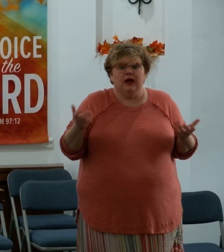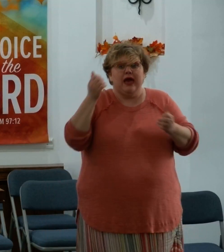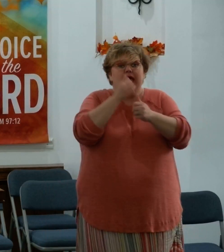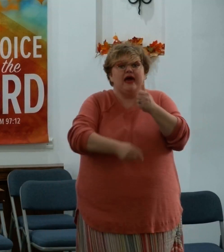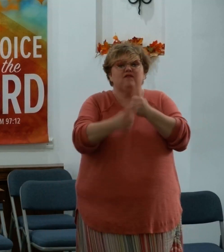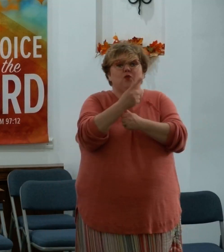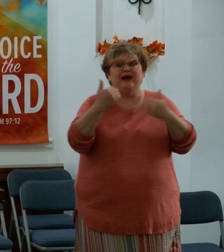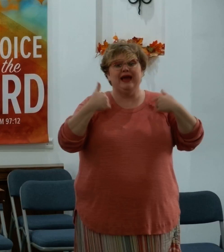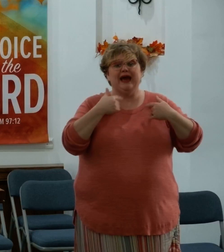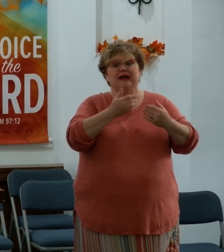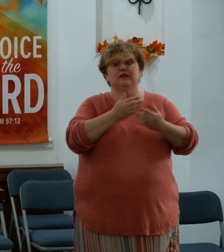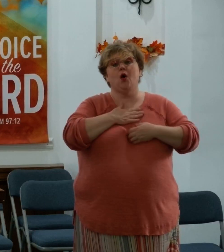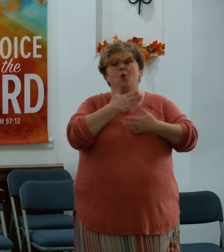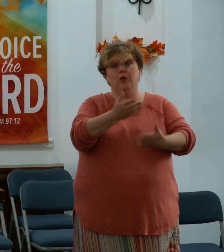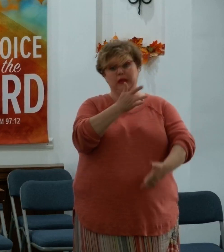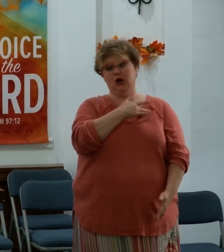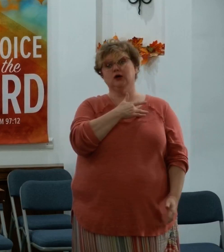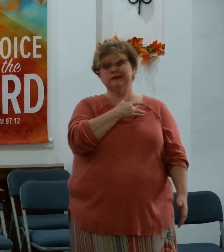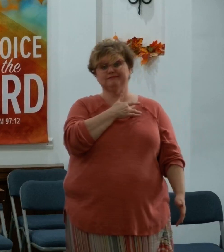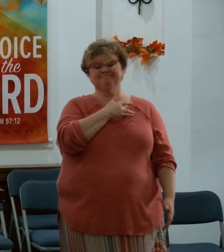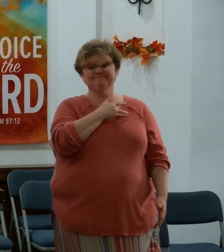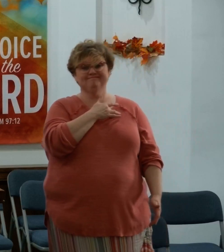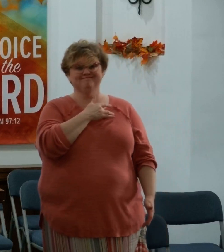Everyone who has a willing heart.